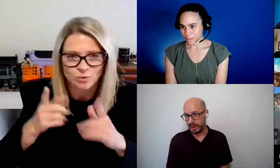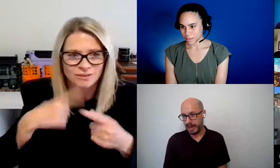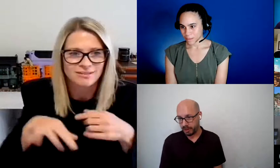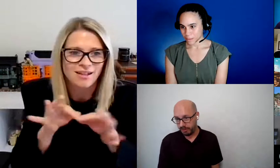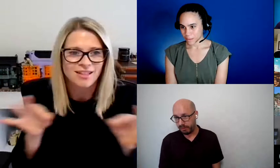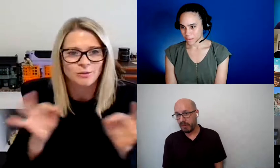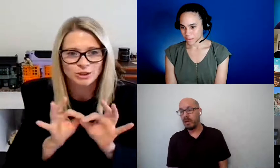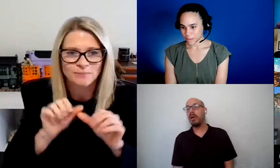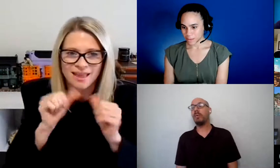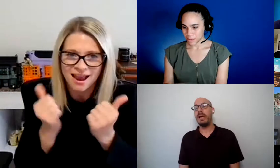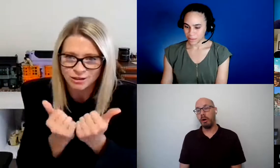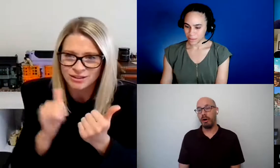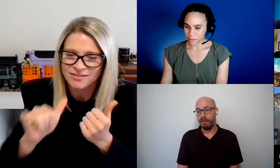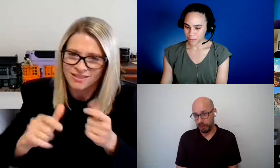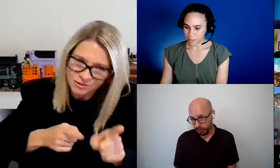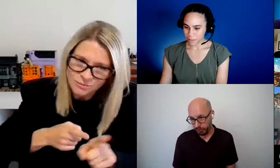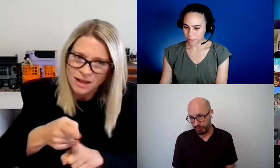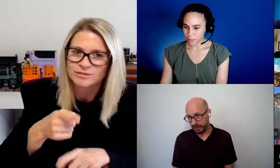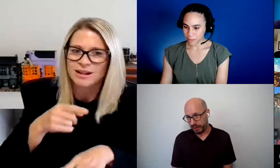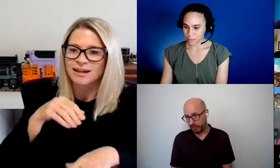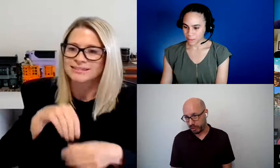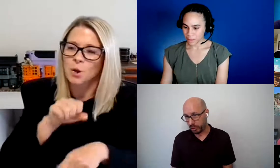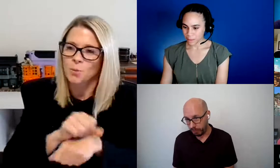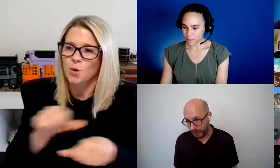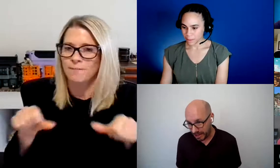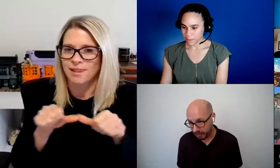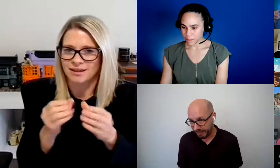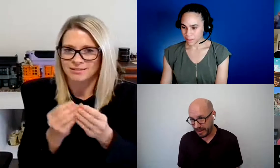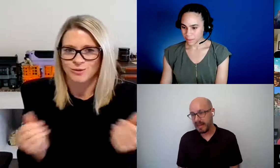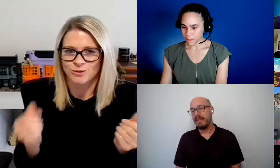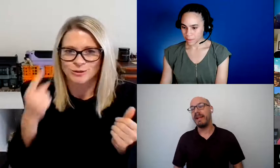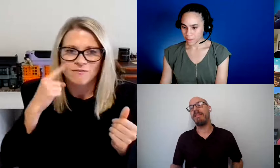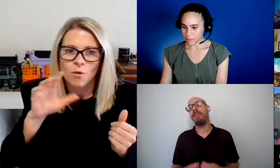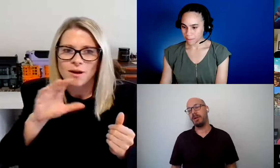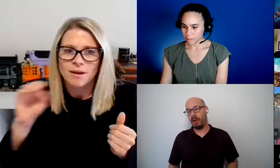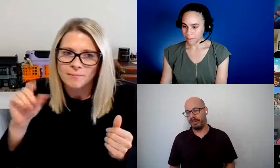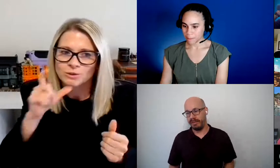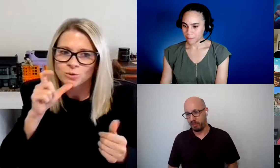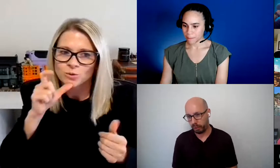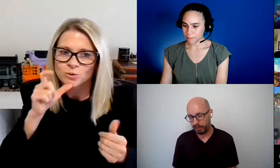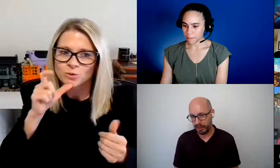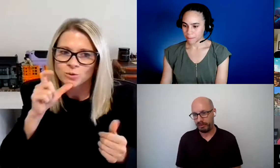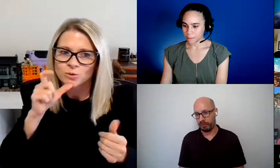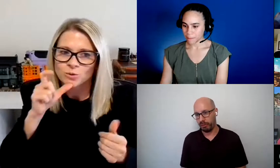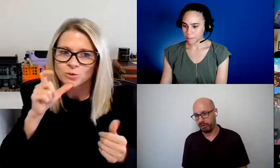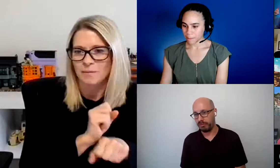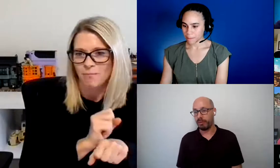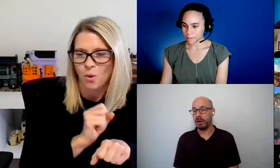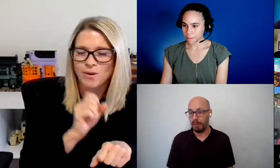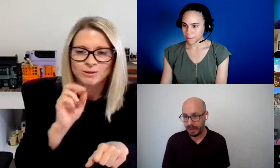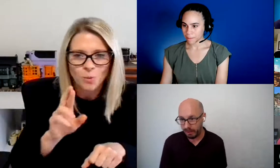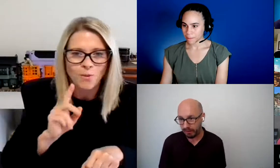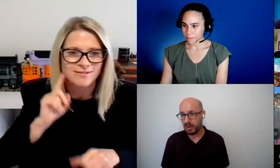Communications. We are a virtual sign language interpreting agency that specializes in workplace solutions for companies